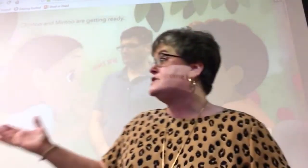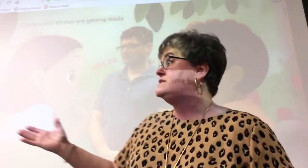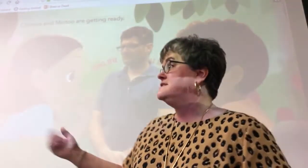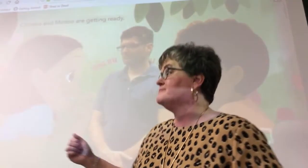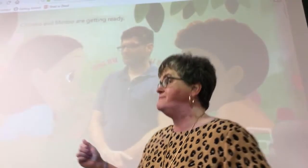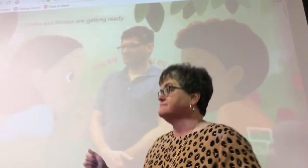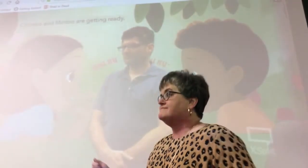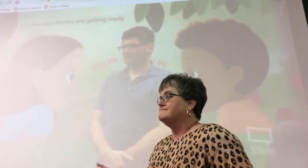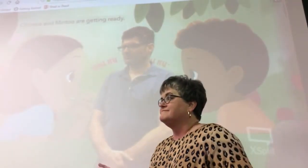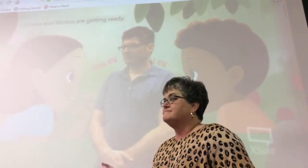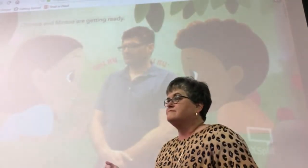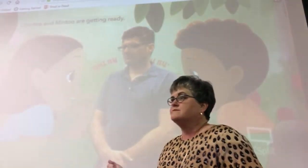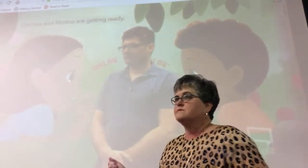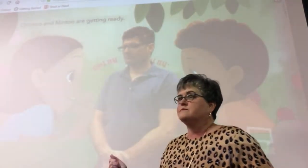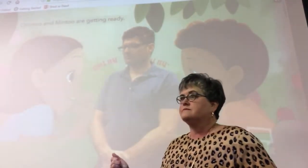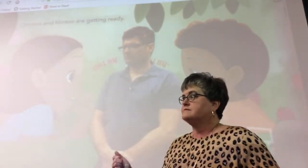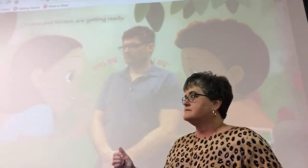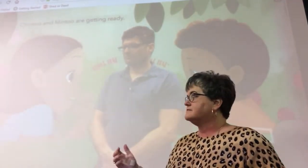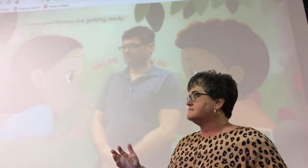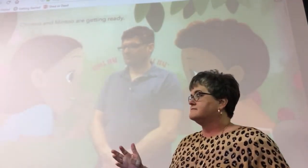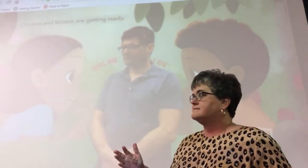Any questions?